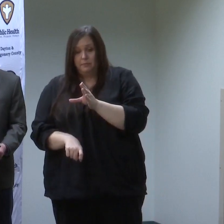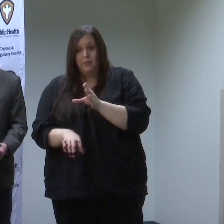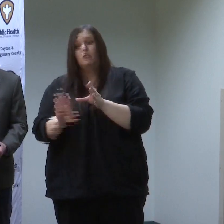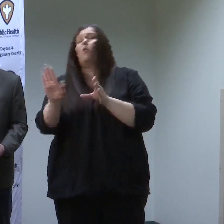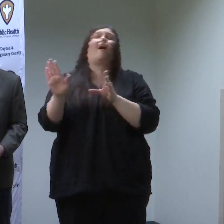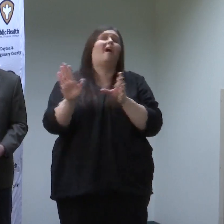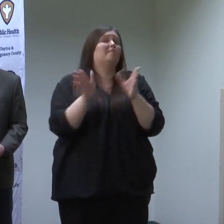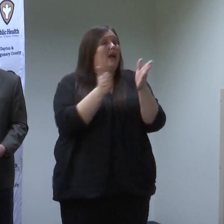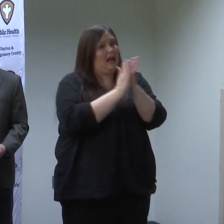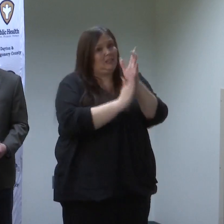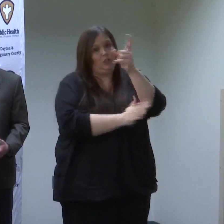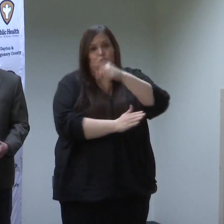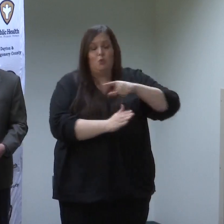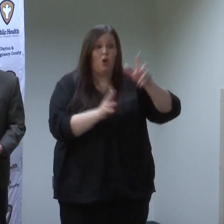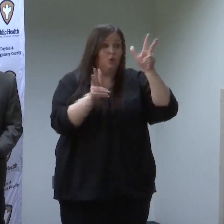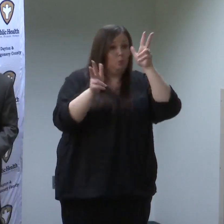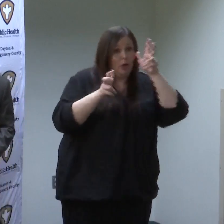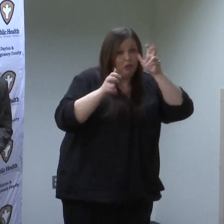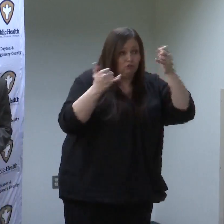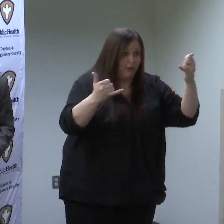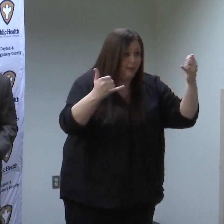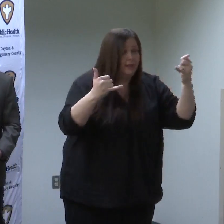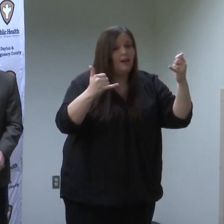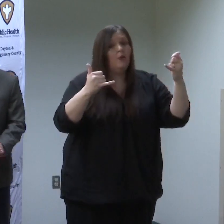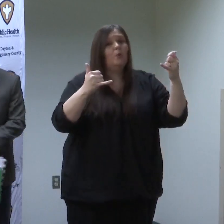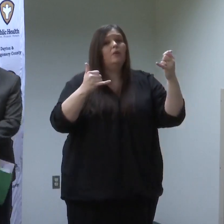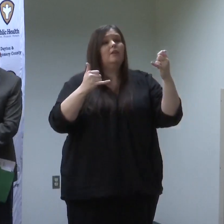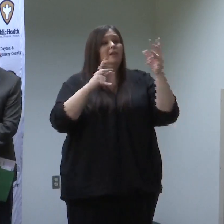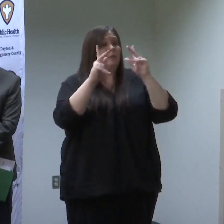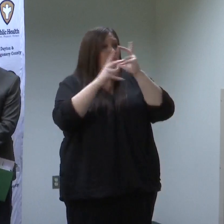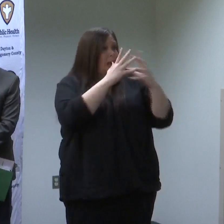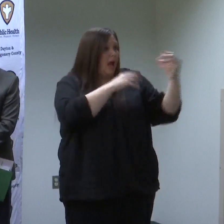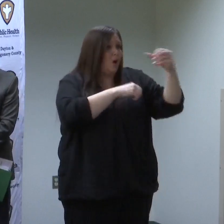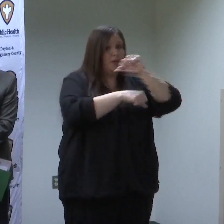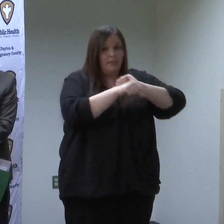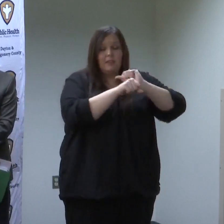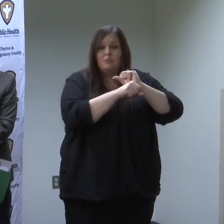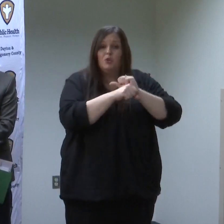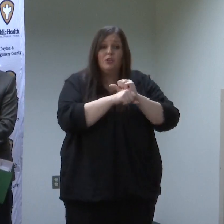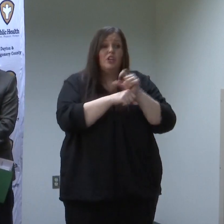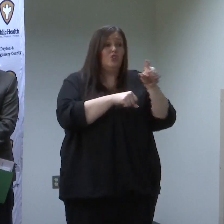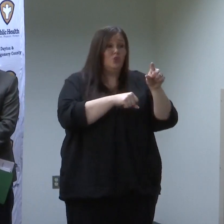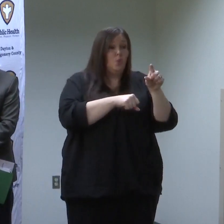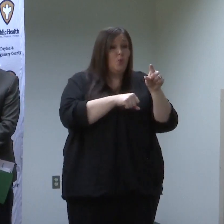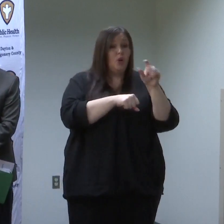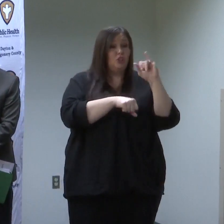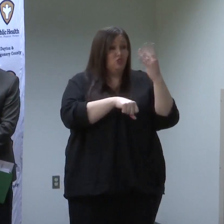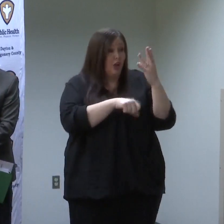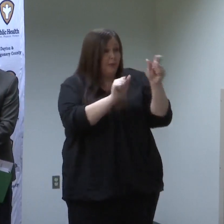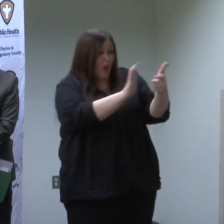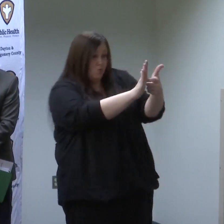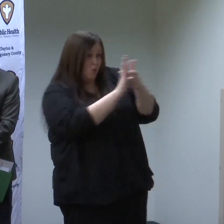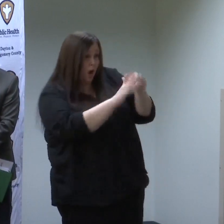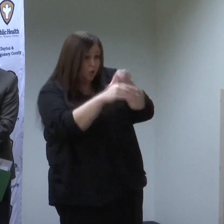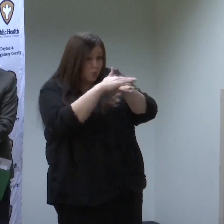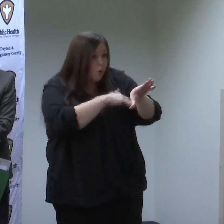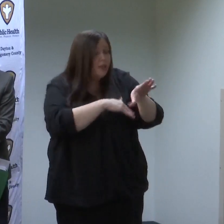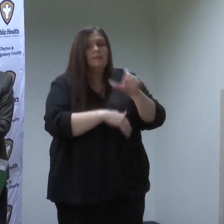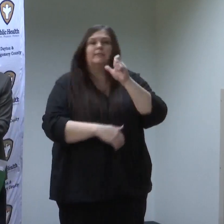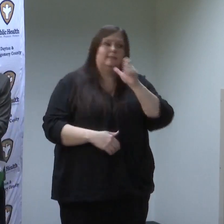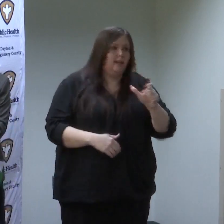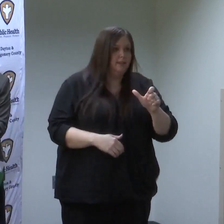listening audience as well as our employer community to understand that this is not a test that you can ask for simply by walking into